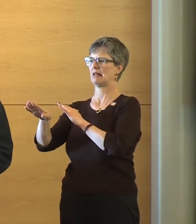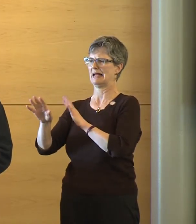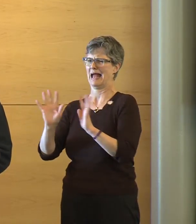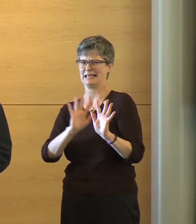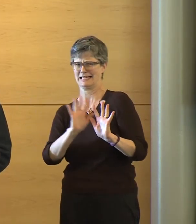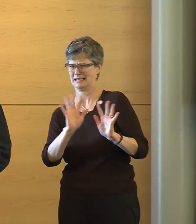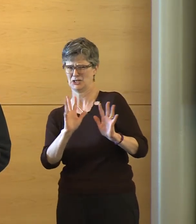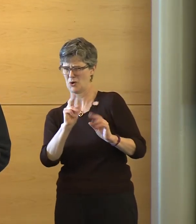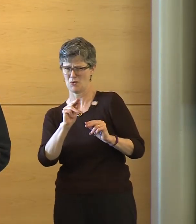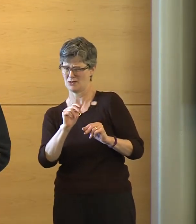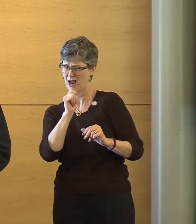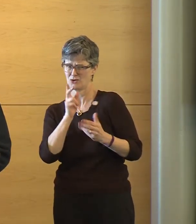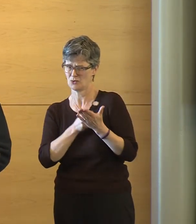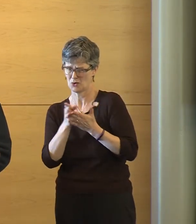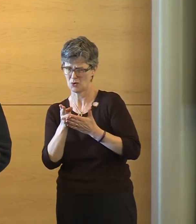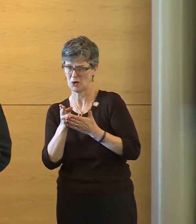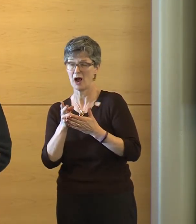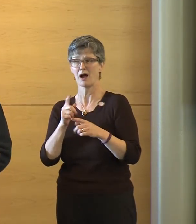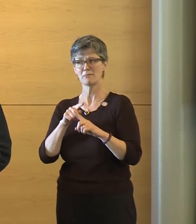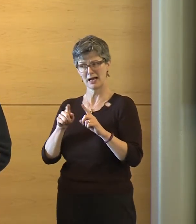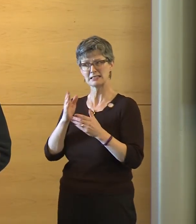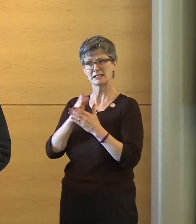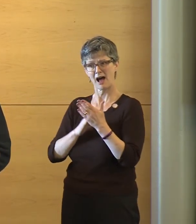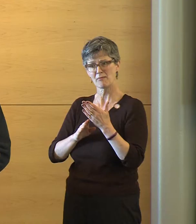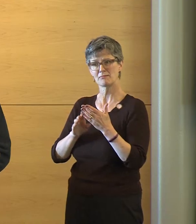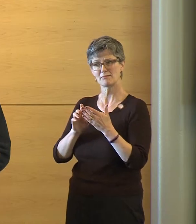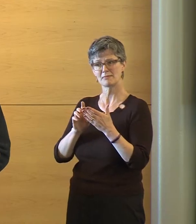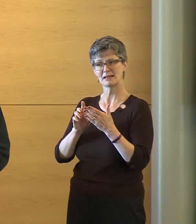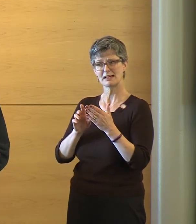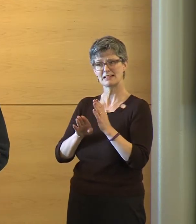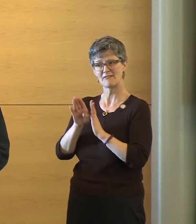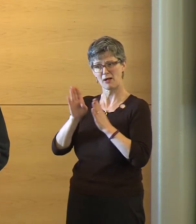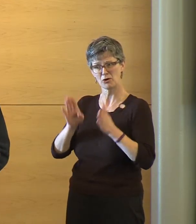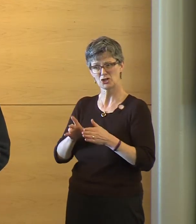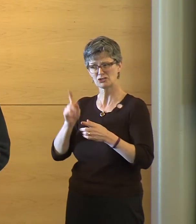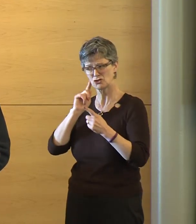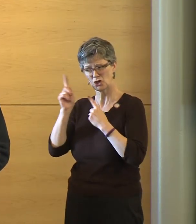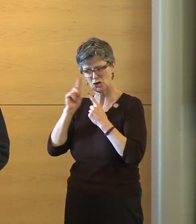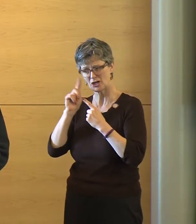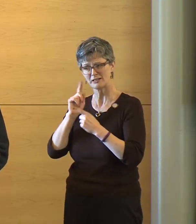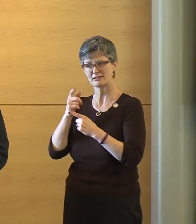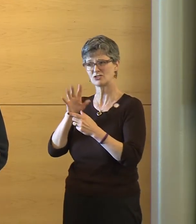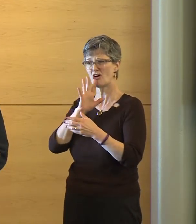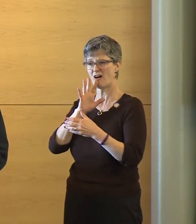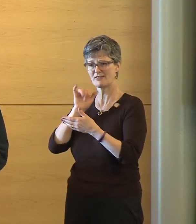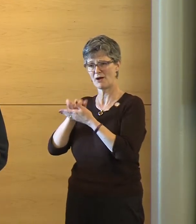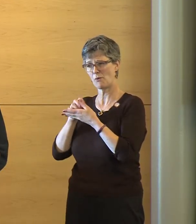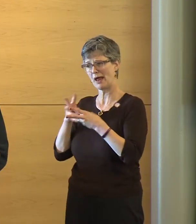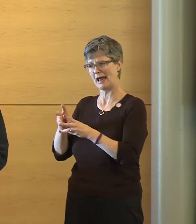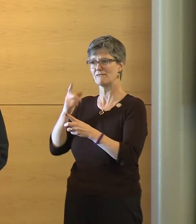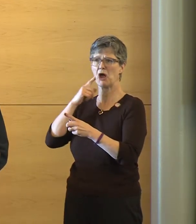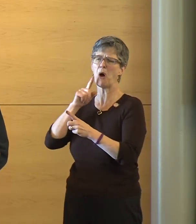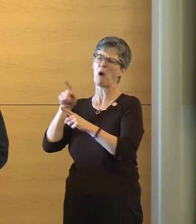this as well, that, HTML5 is accessible, so we'll just write it in that, and then it'll be accessible.